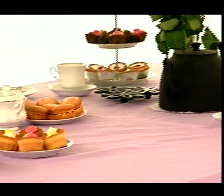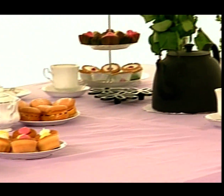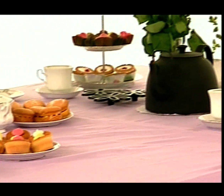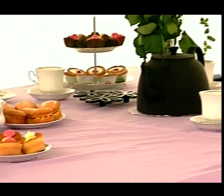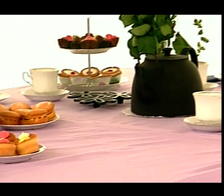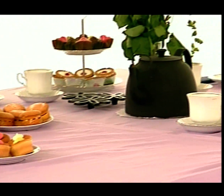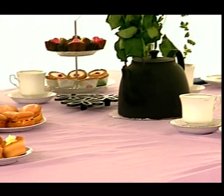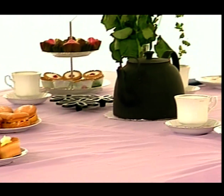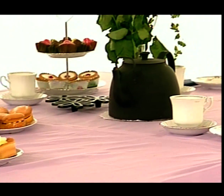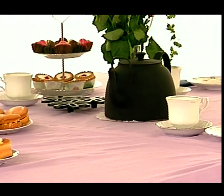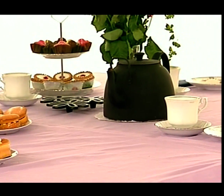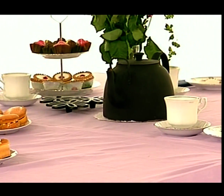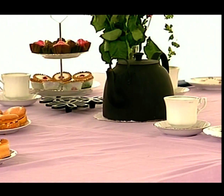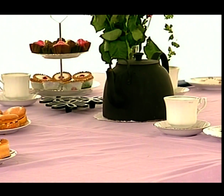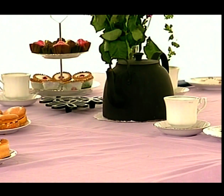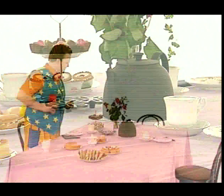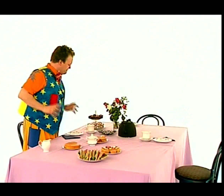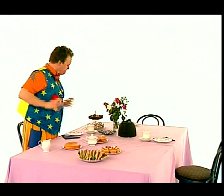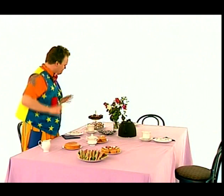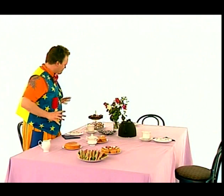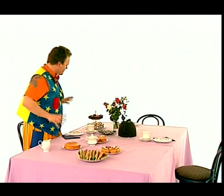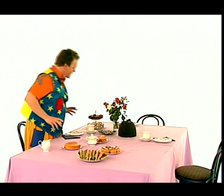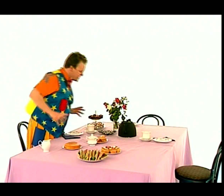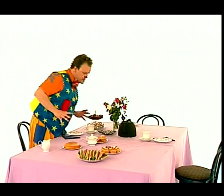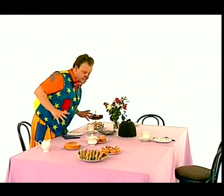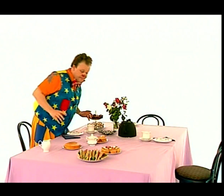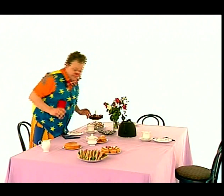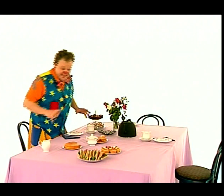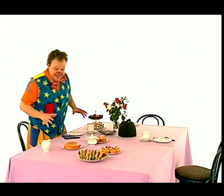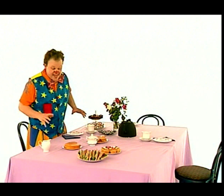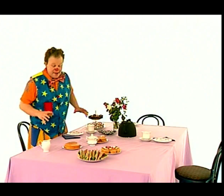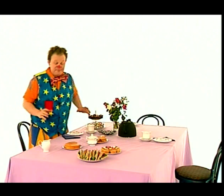Oh, yes. Have you got any biscuits, Mr. Tumble?